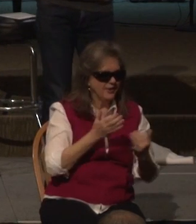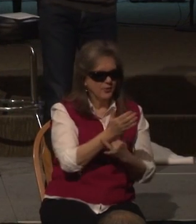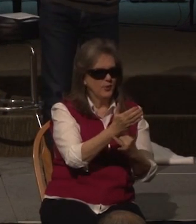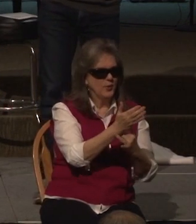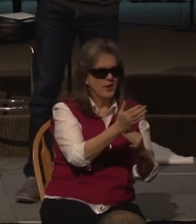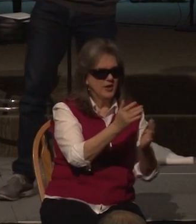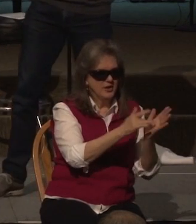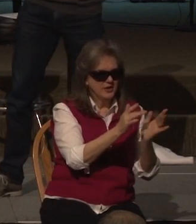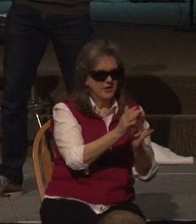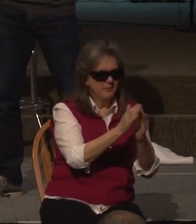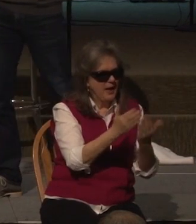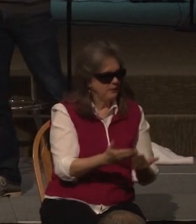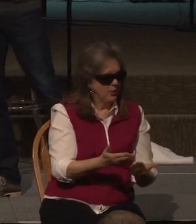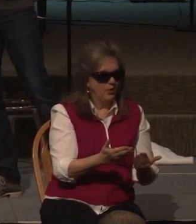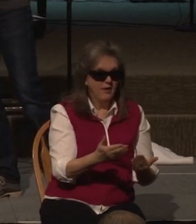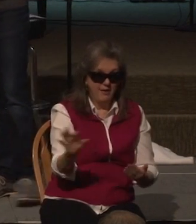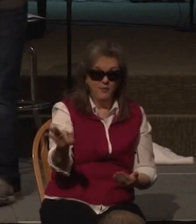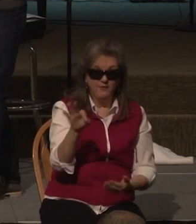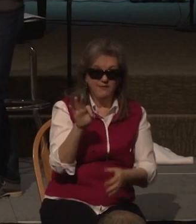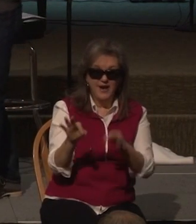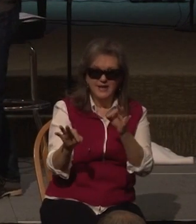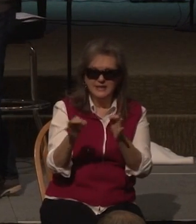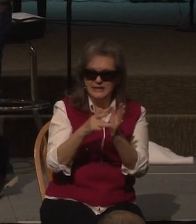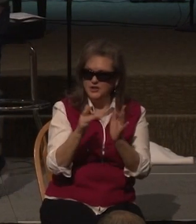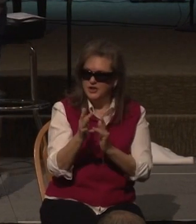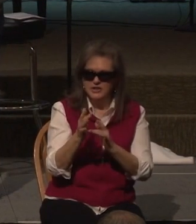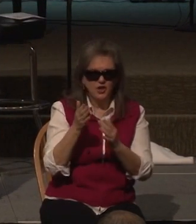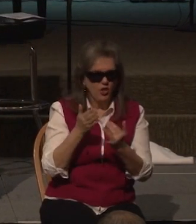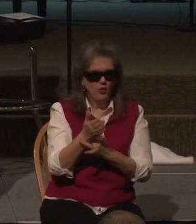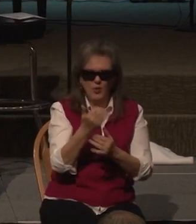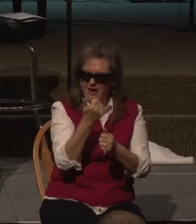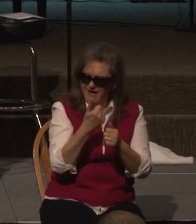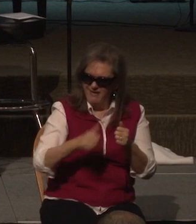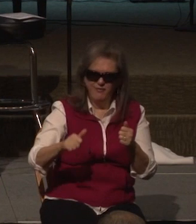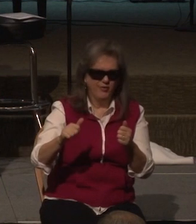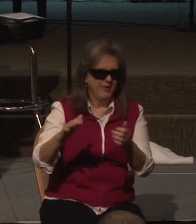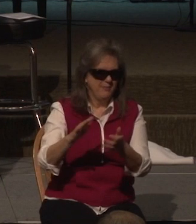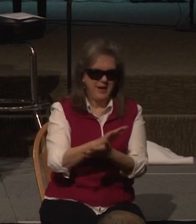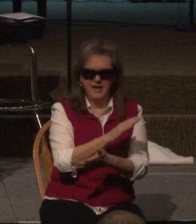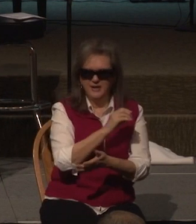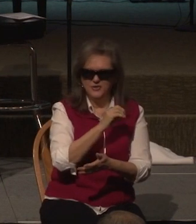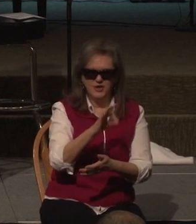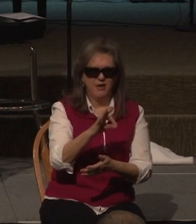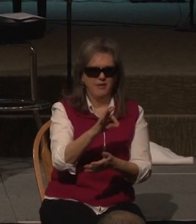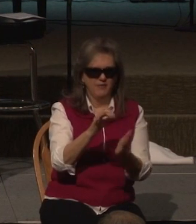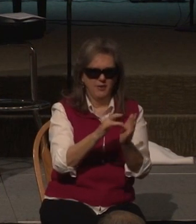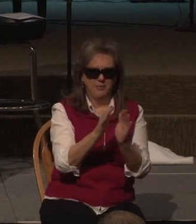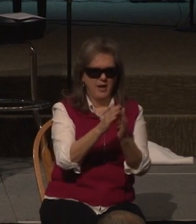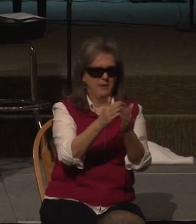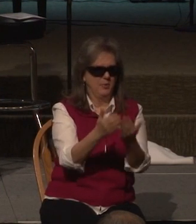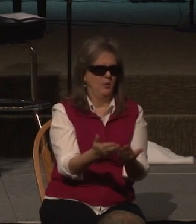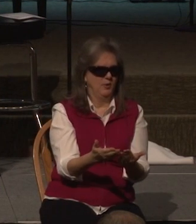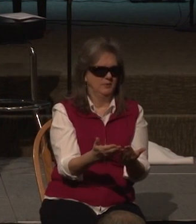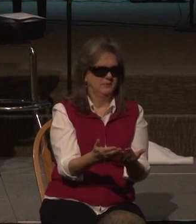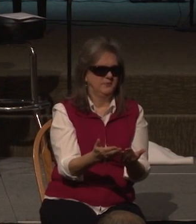the scriptures and finding Jesus through every page of the Bible.